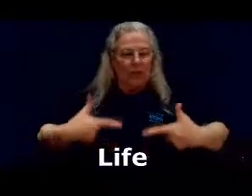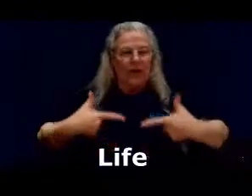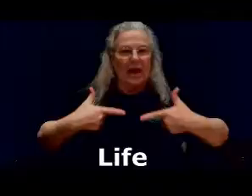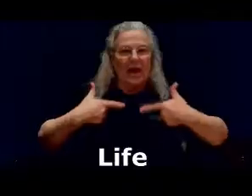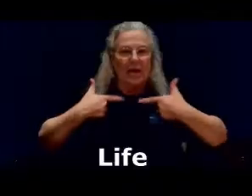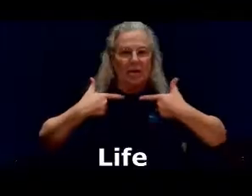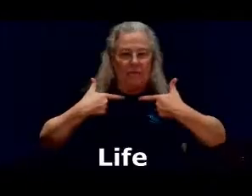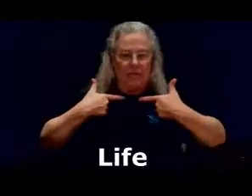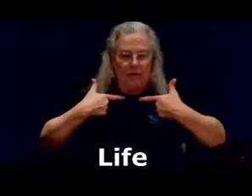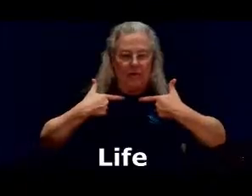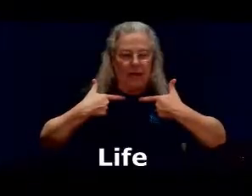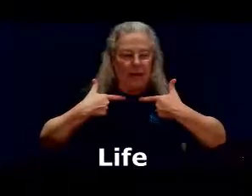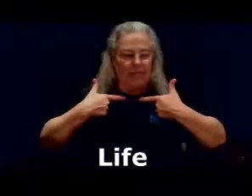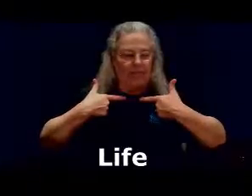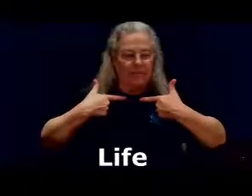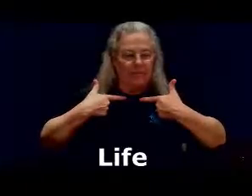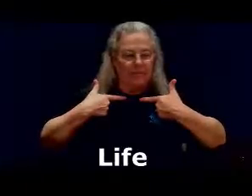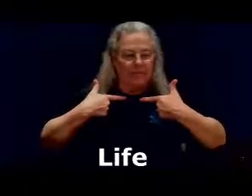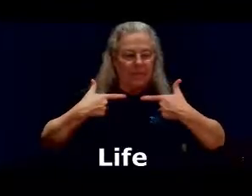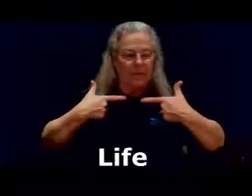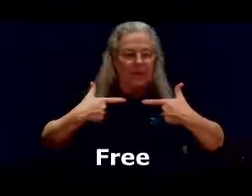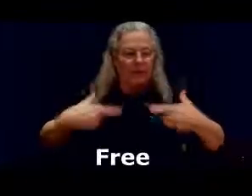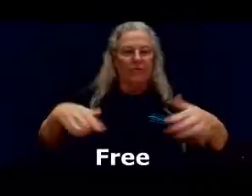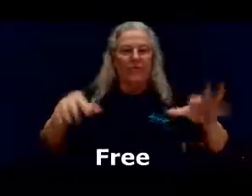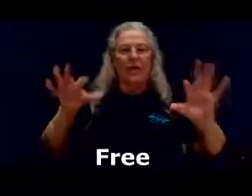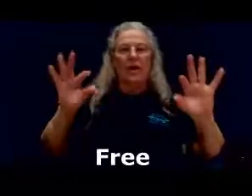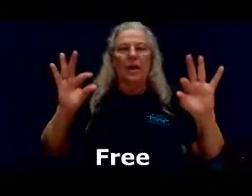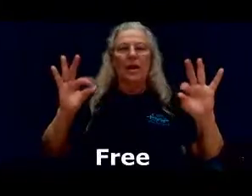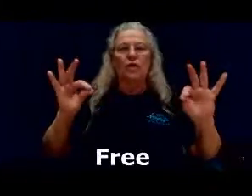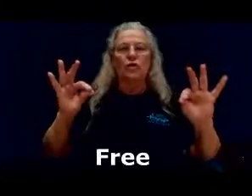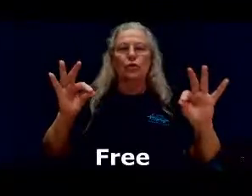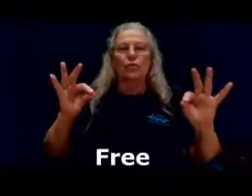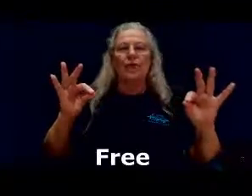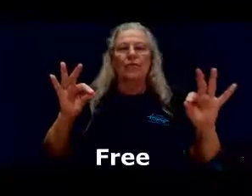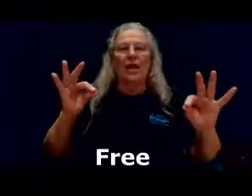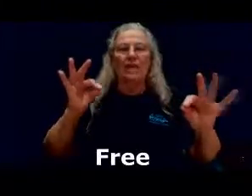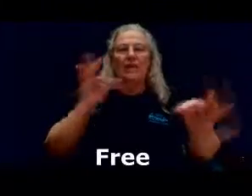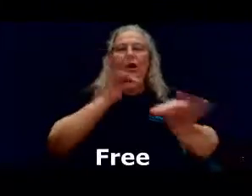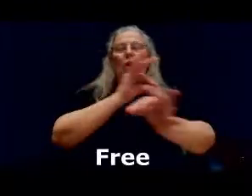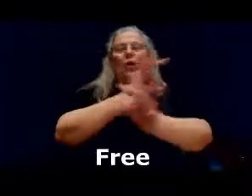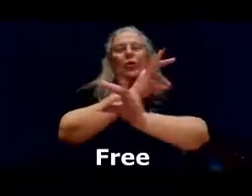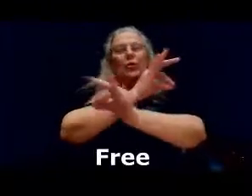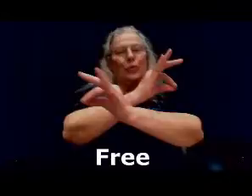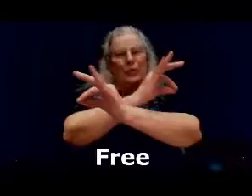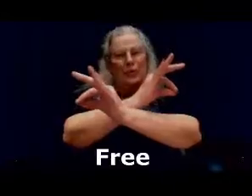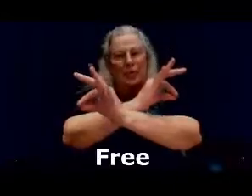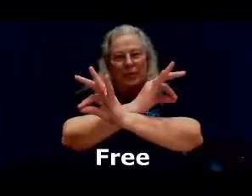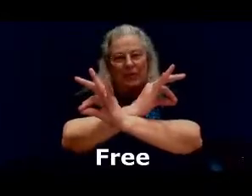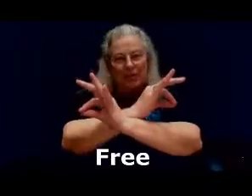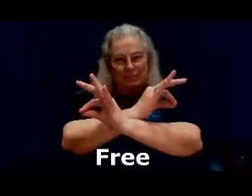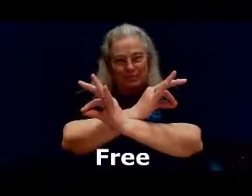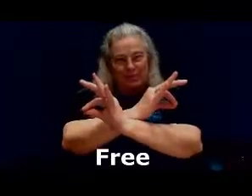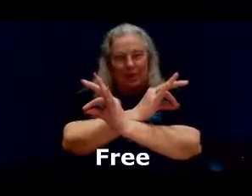the L. Life. Free, 2 F hands. You remember that